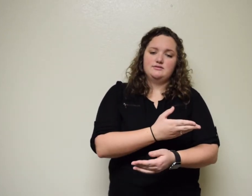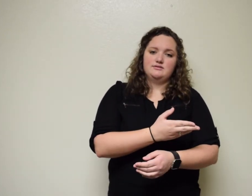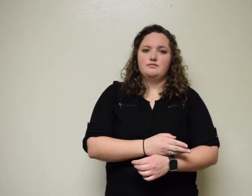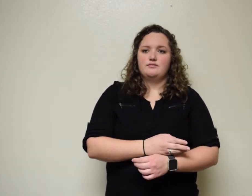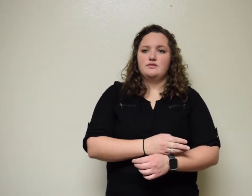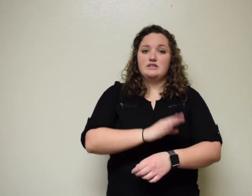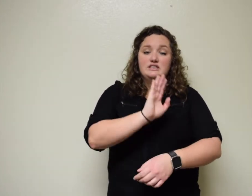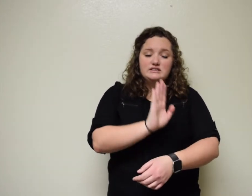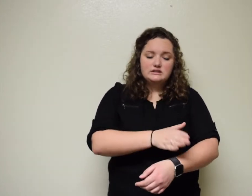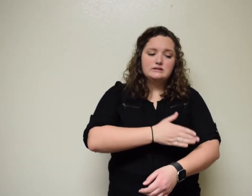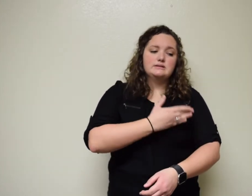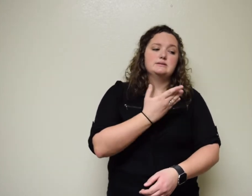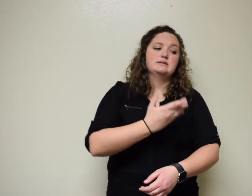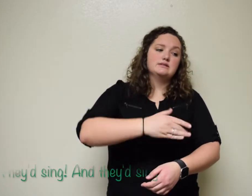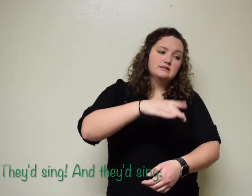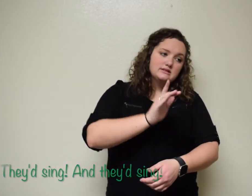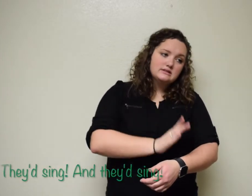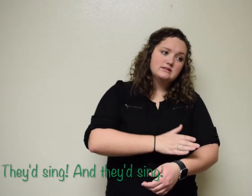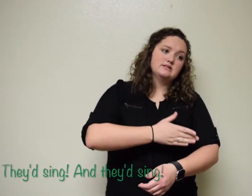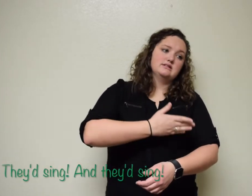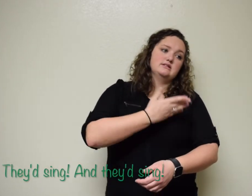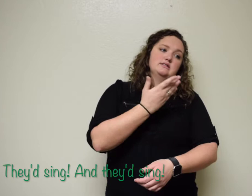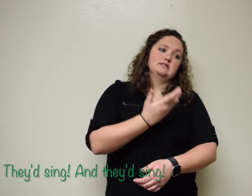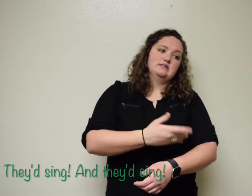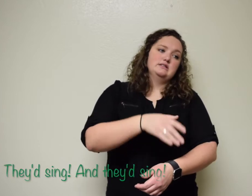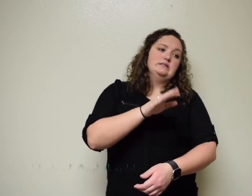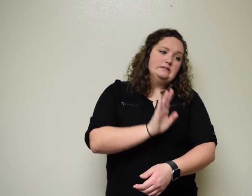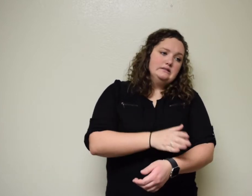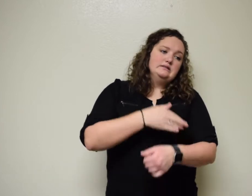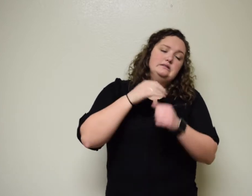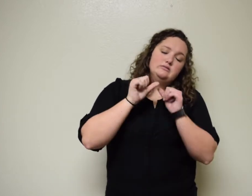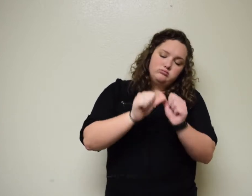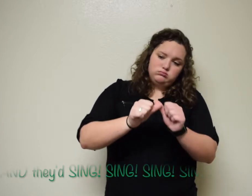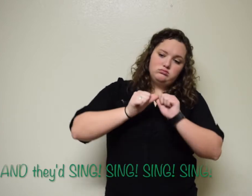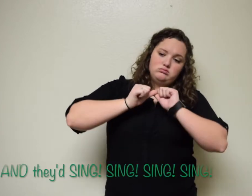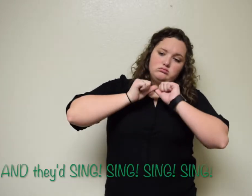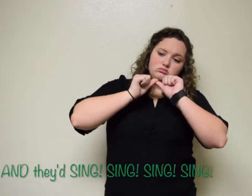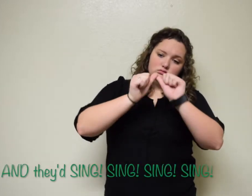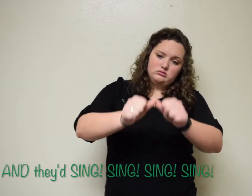They'd sing, and they'd sing, and they'd sing, sing, sing, sing.